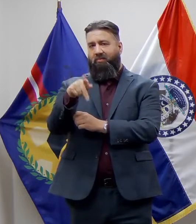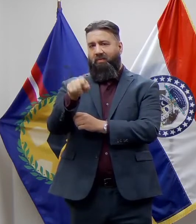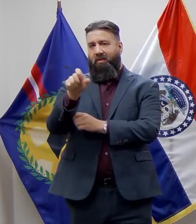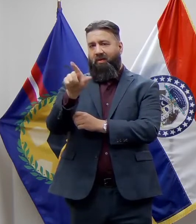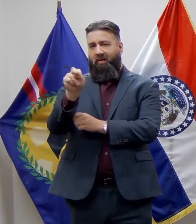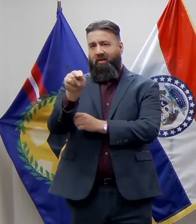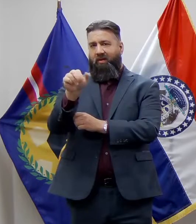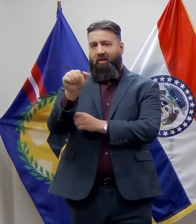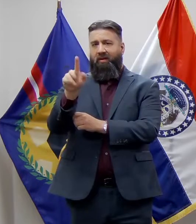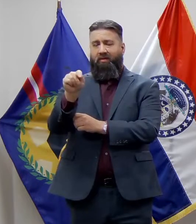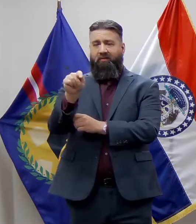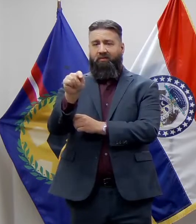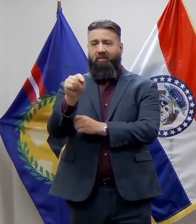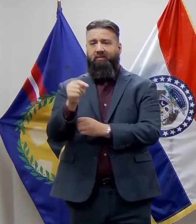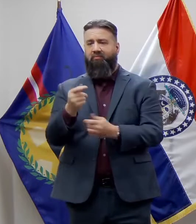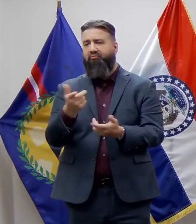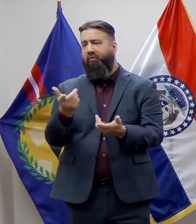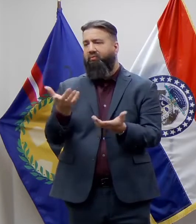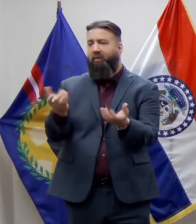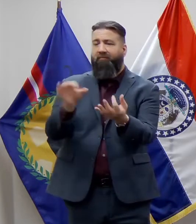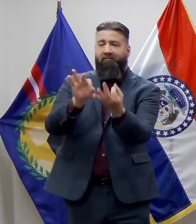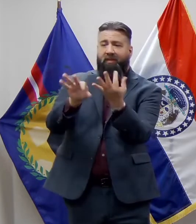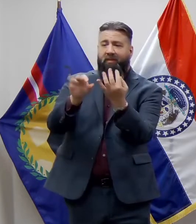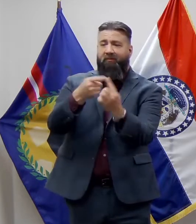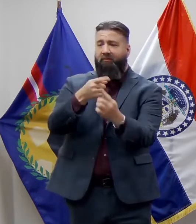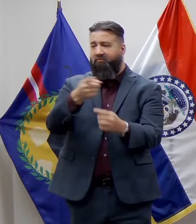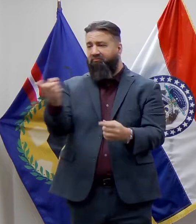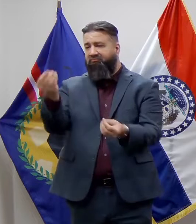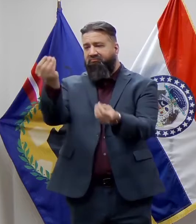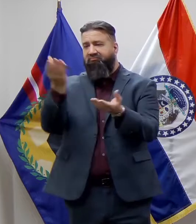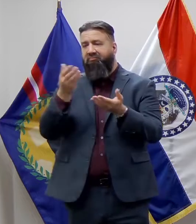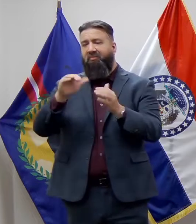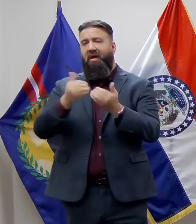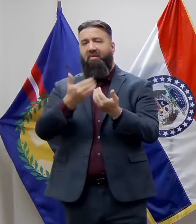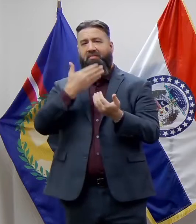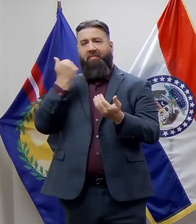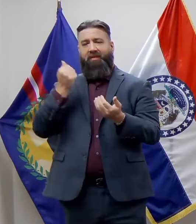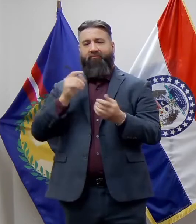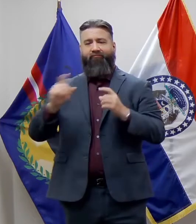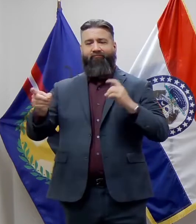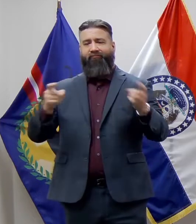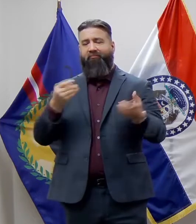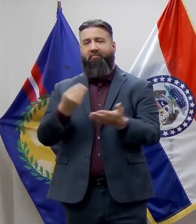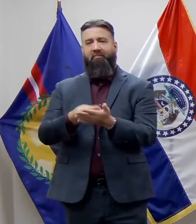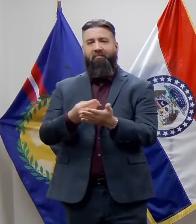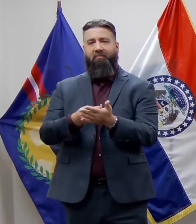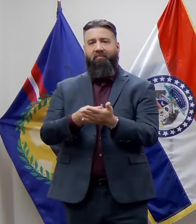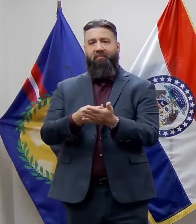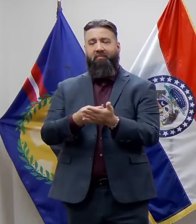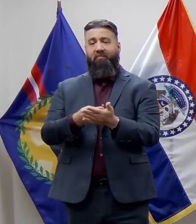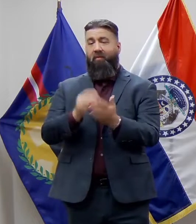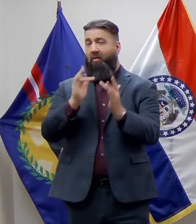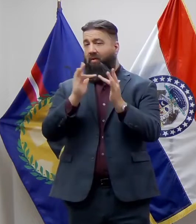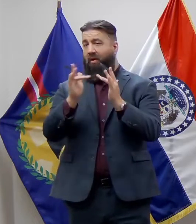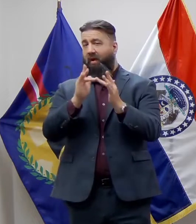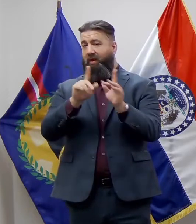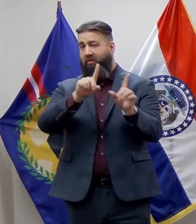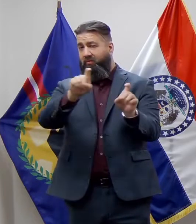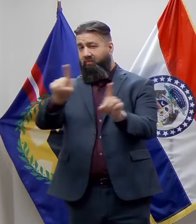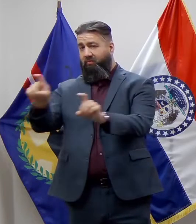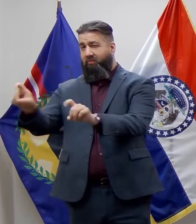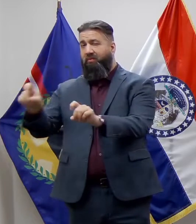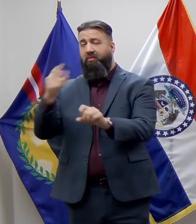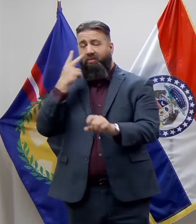residents on how to best spend that money in St. Louis County. An online survey can be found at